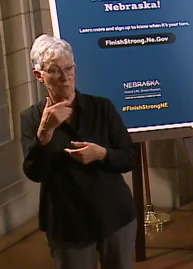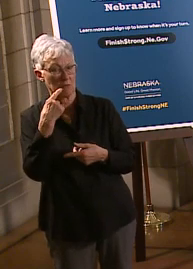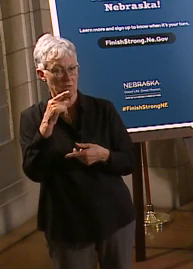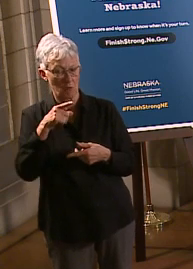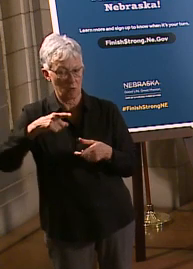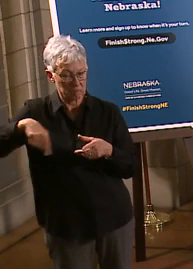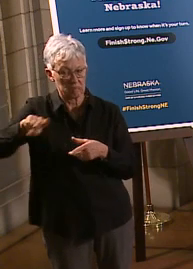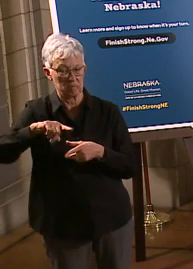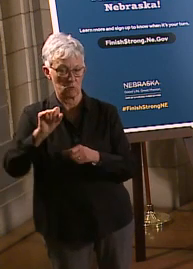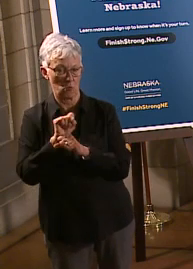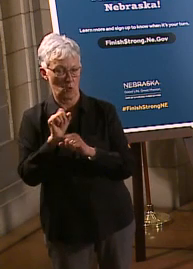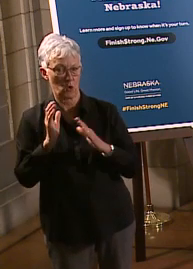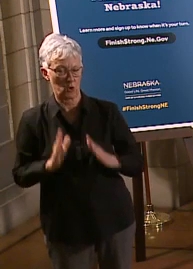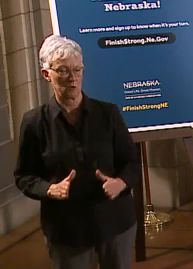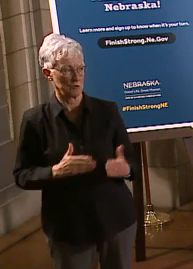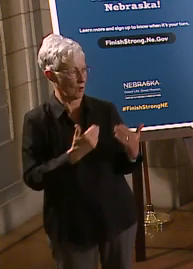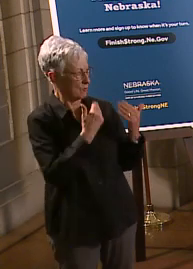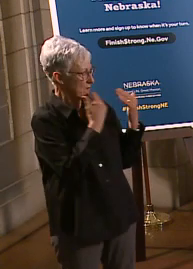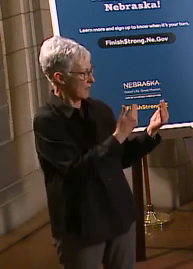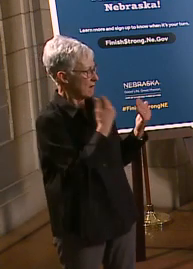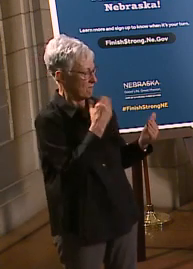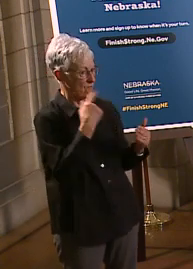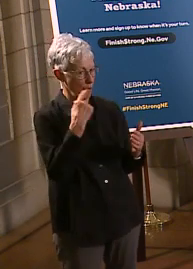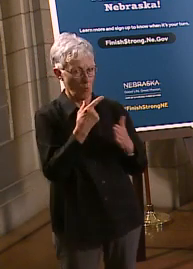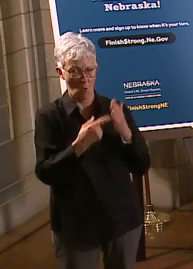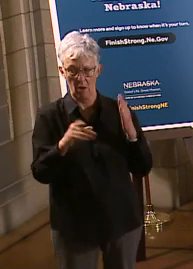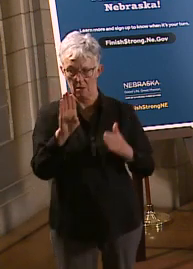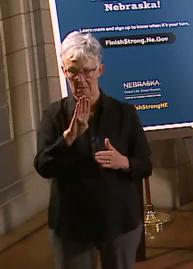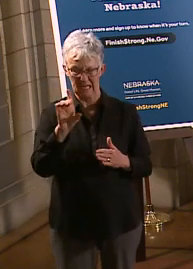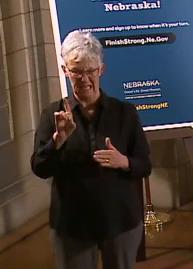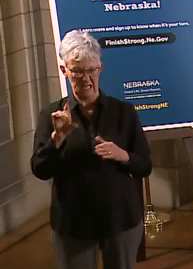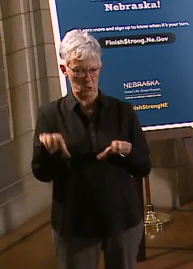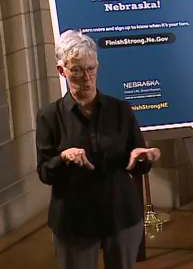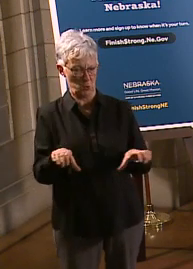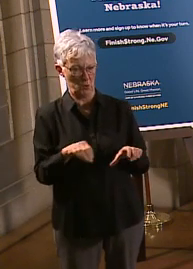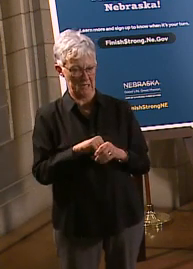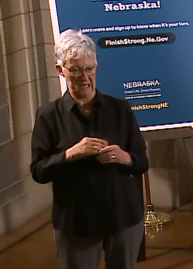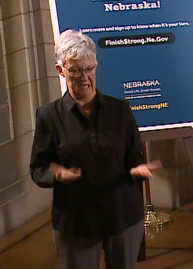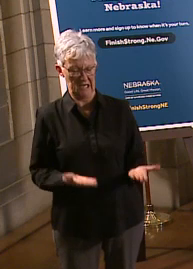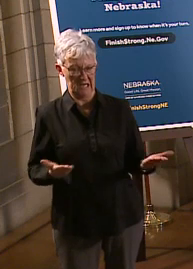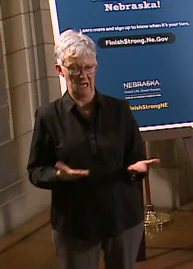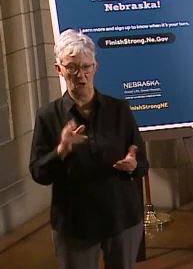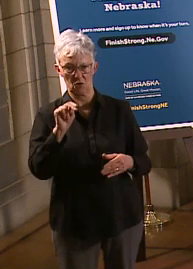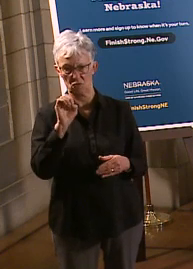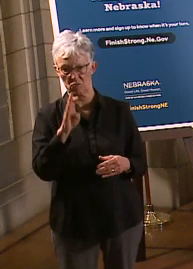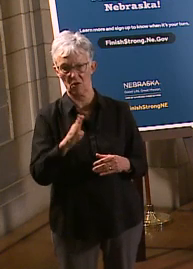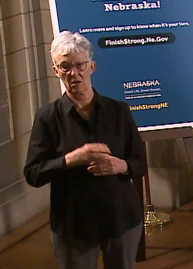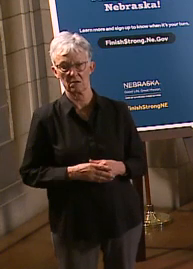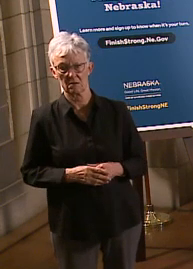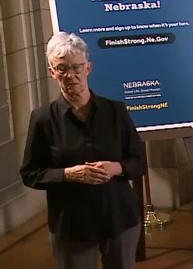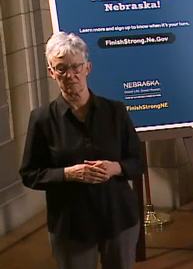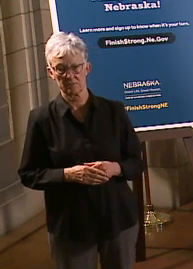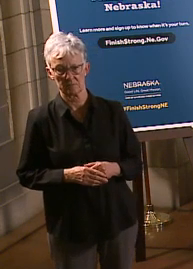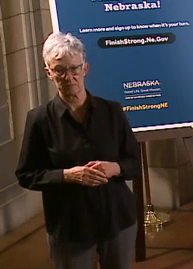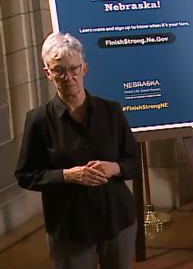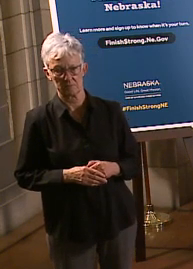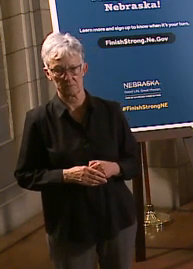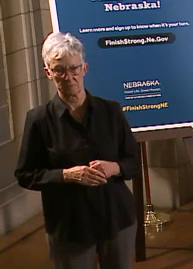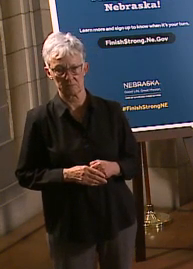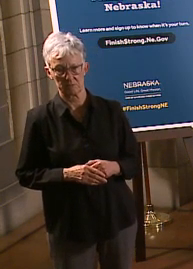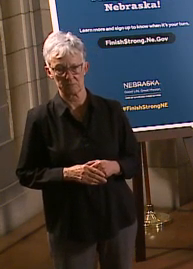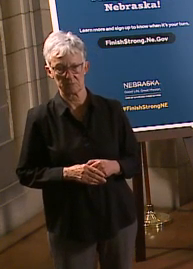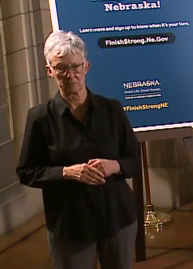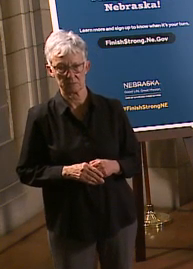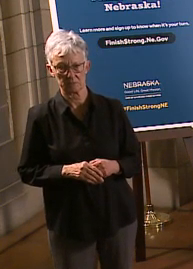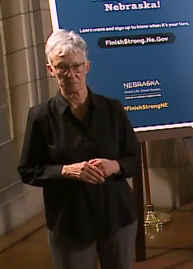what BD is doing for the people in Nebraska by providing these, those associates those jobs. And then Bailey's